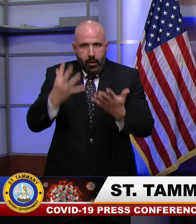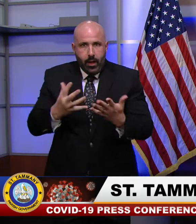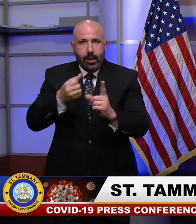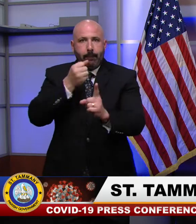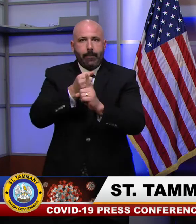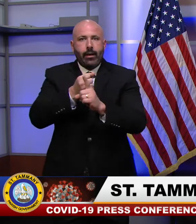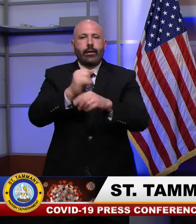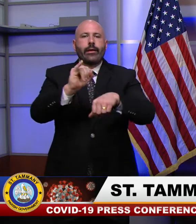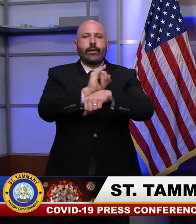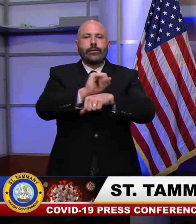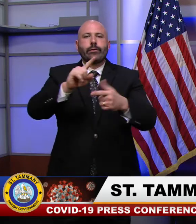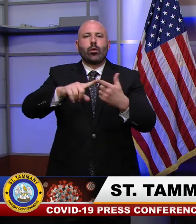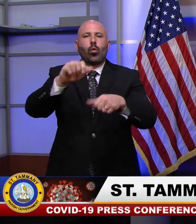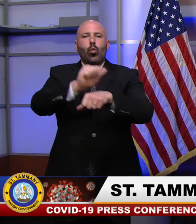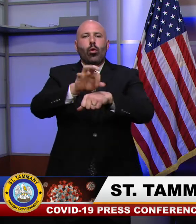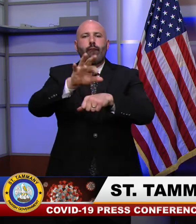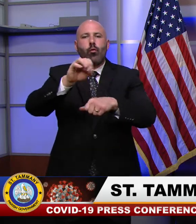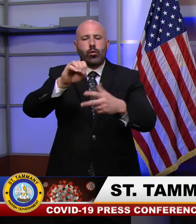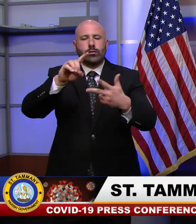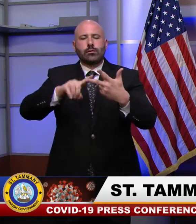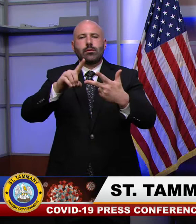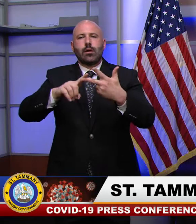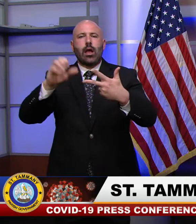and education in St. Tammany.